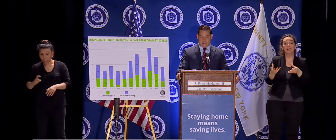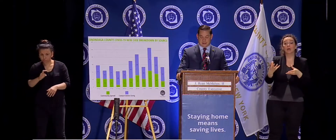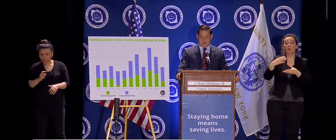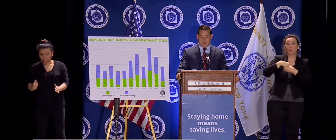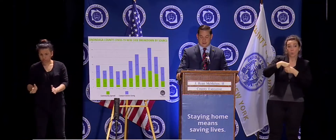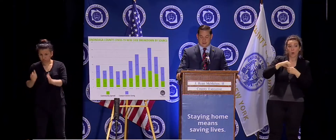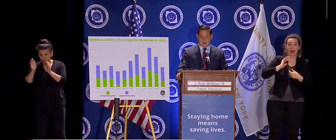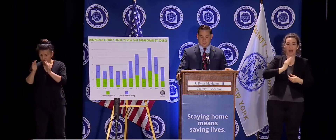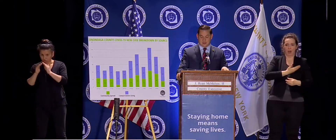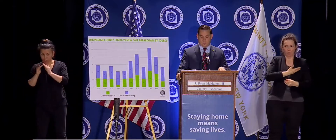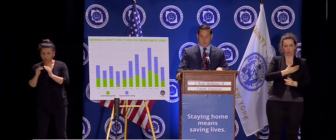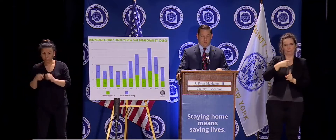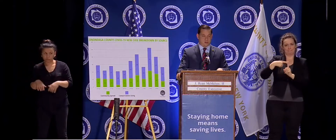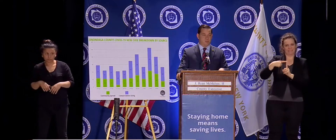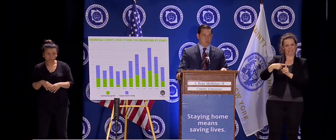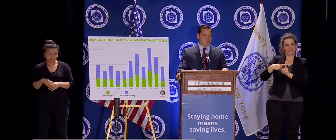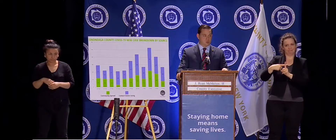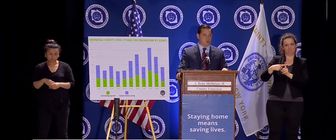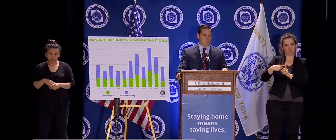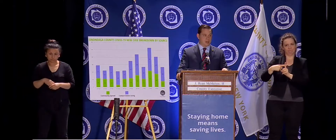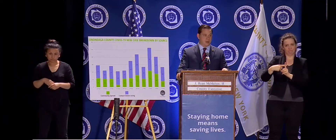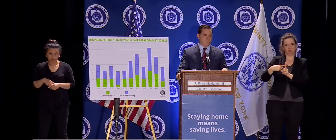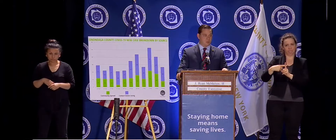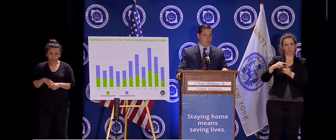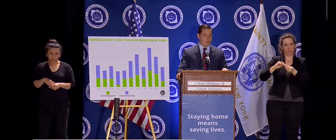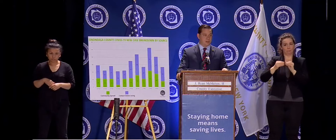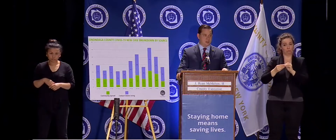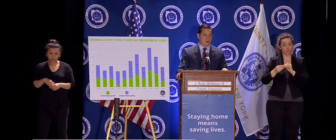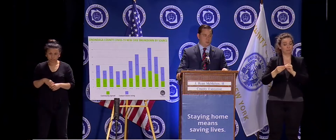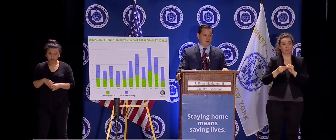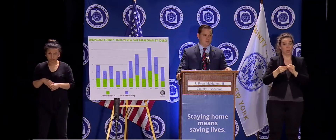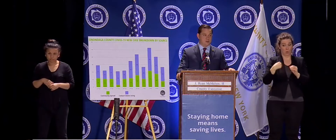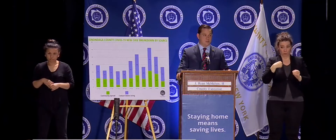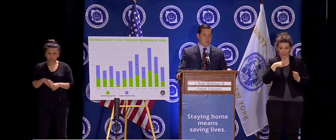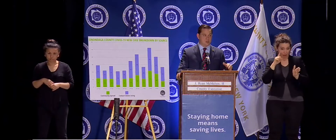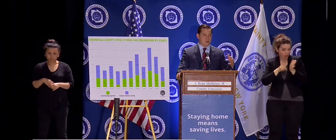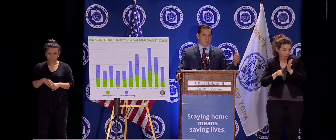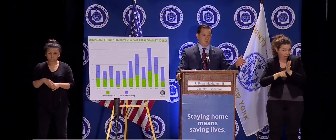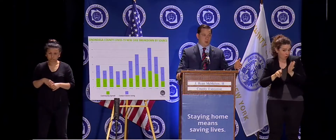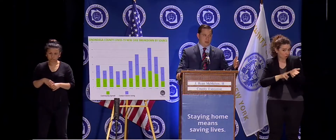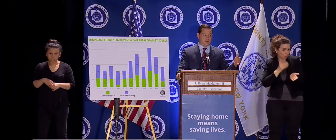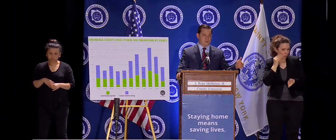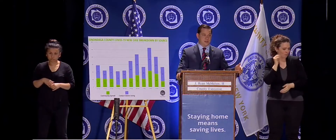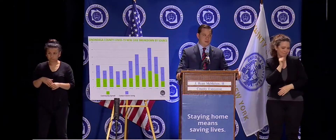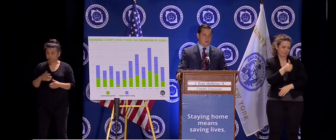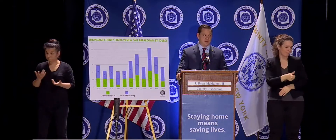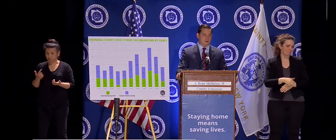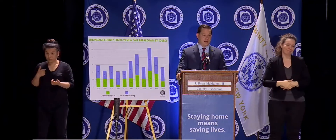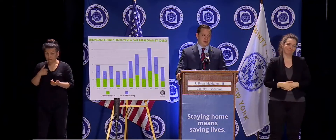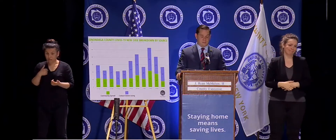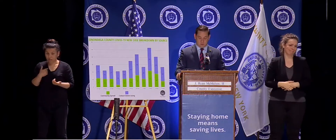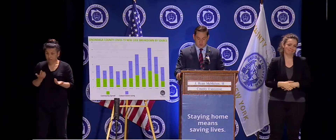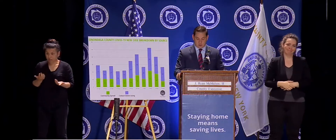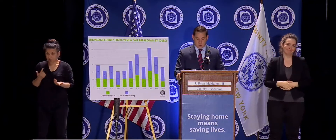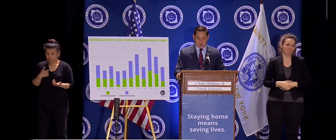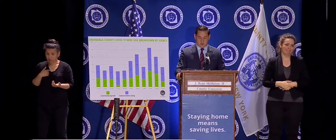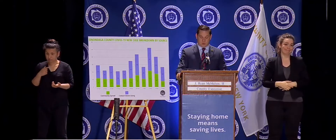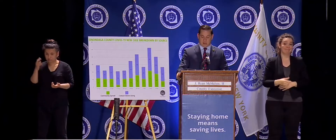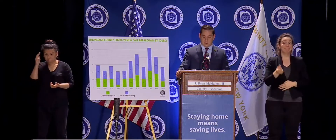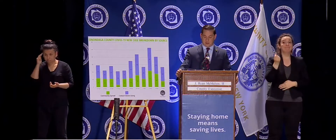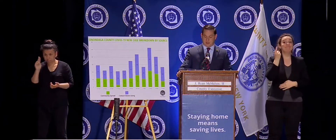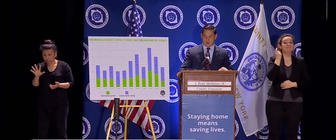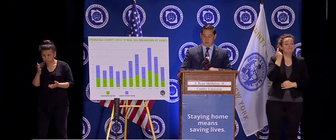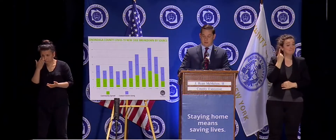understand that we can put 2 and 2 together, but we're making a little bit of an assumption, and we're waiting on the state to clarify that.